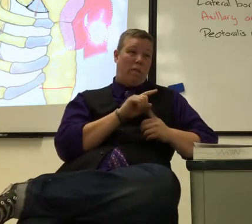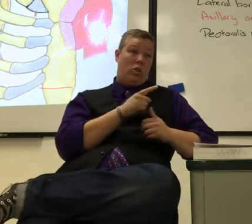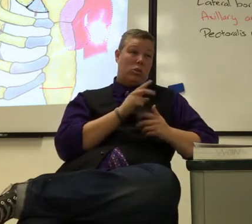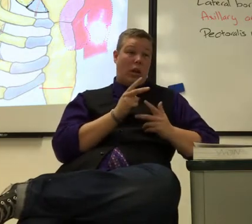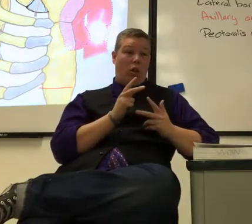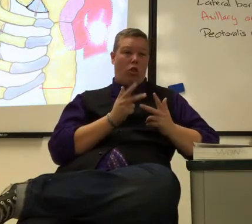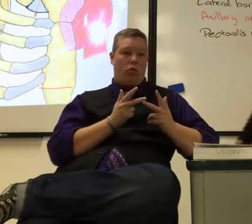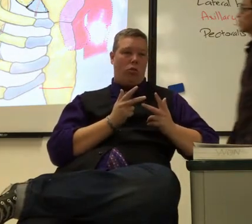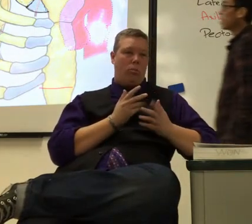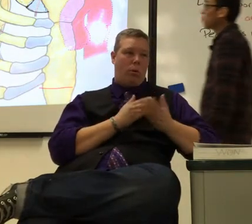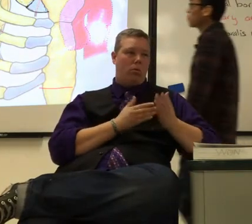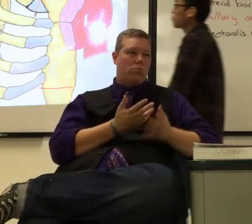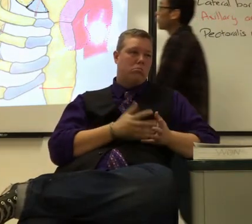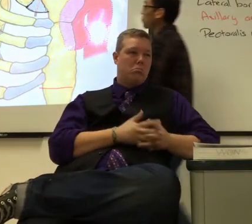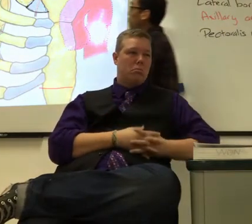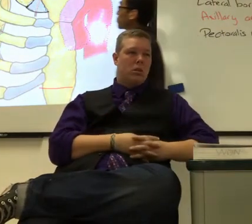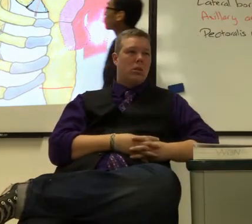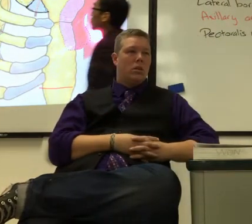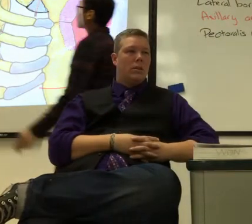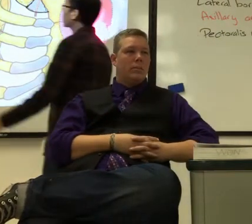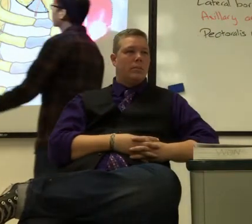Okay, so notice how the